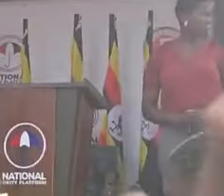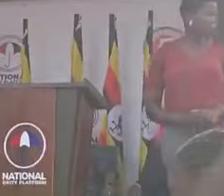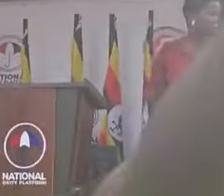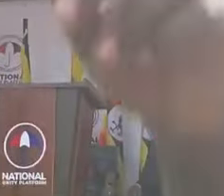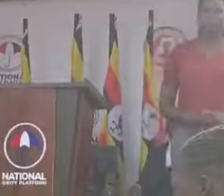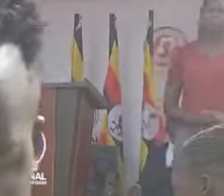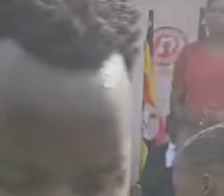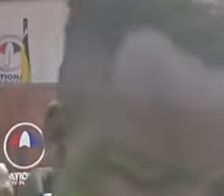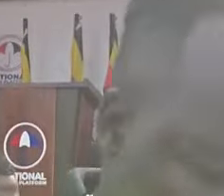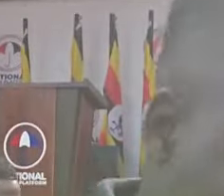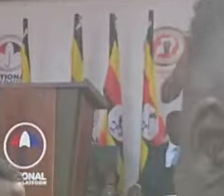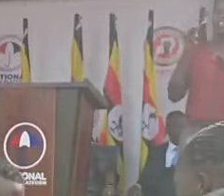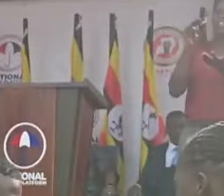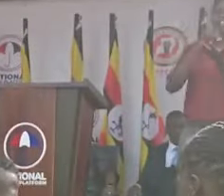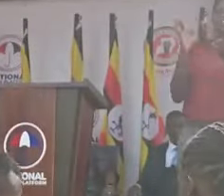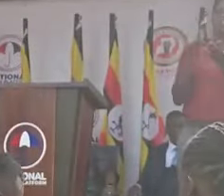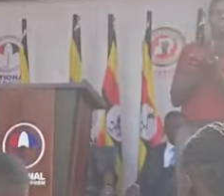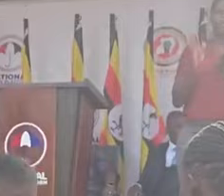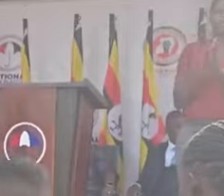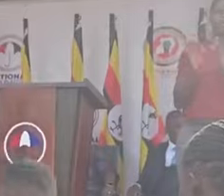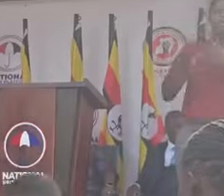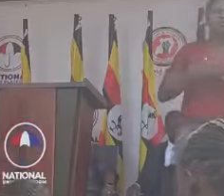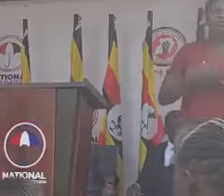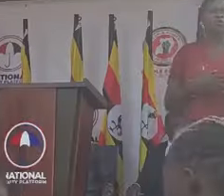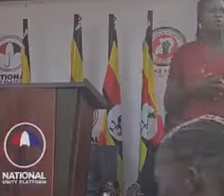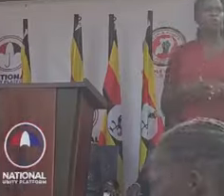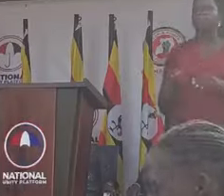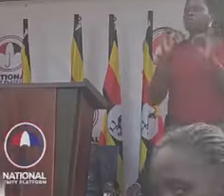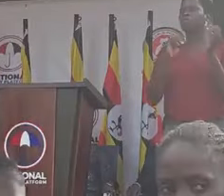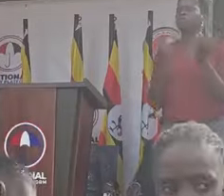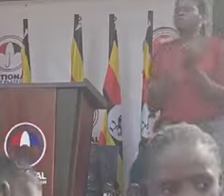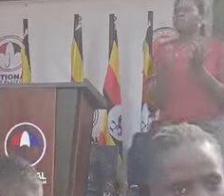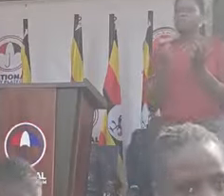Let's have the national anthem and close. Oh,